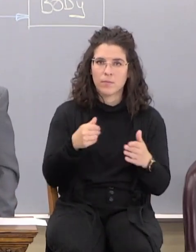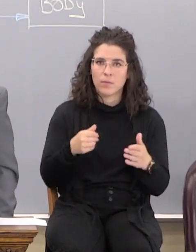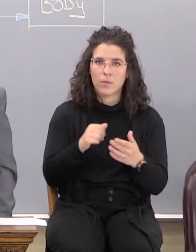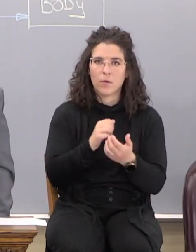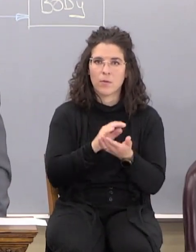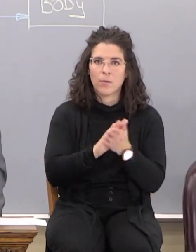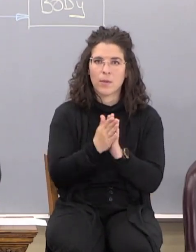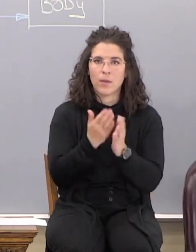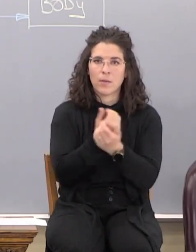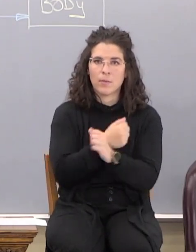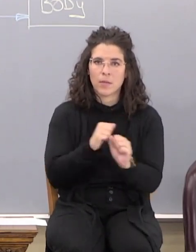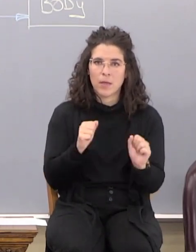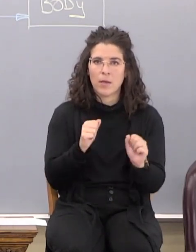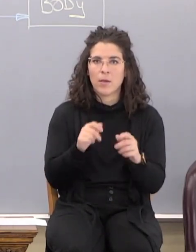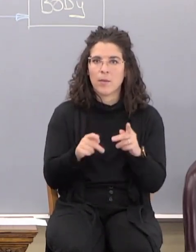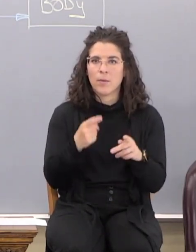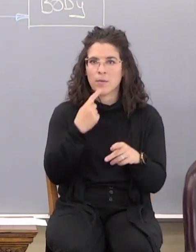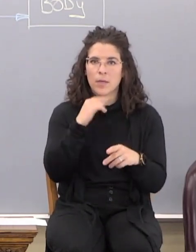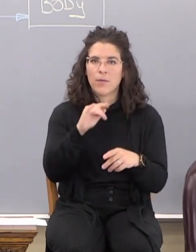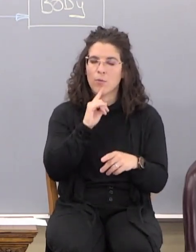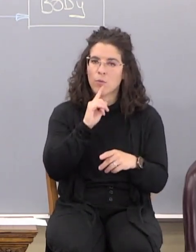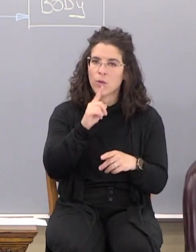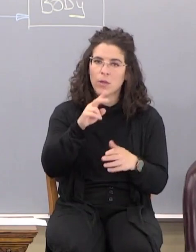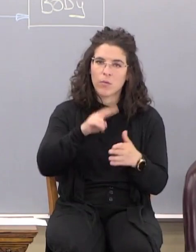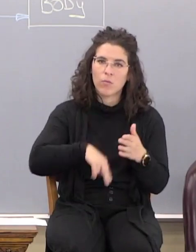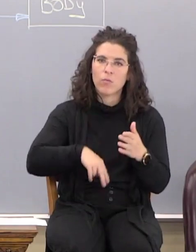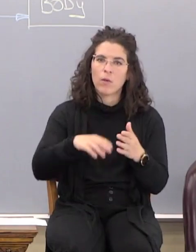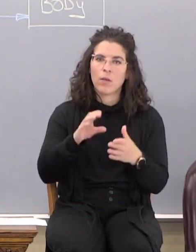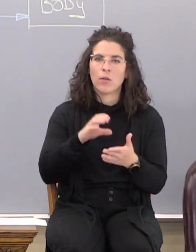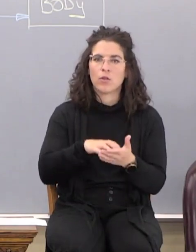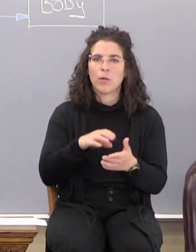saved. Well, people say that haven't really read the chapter.